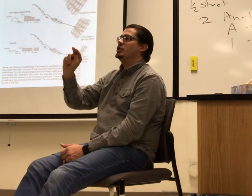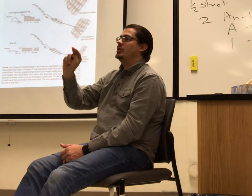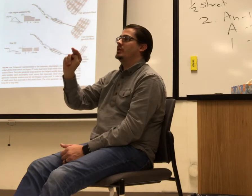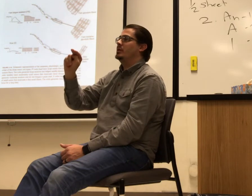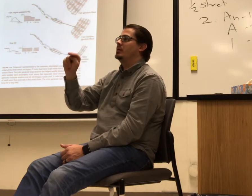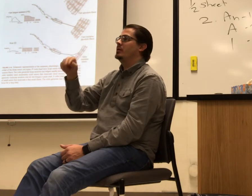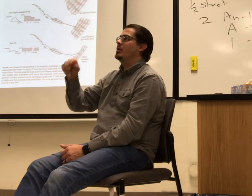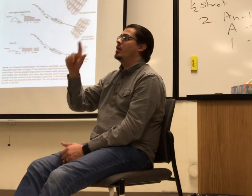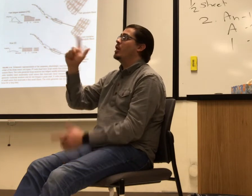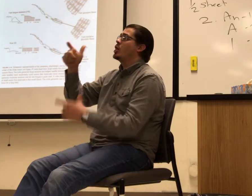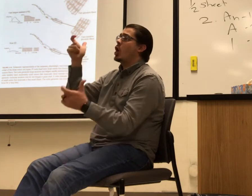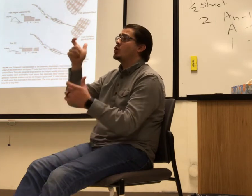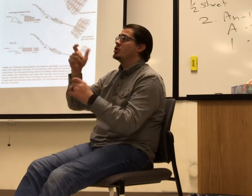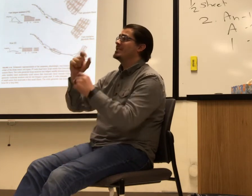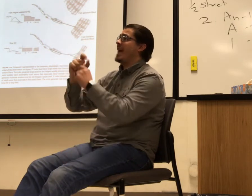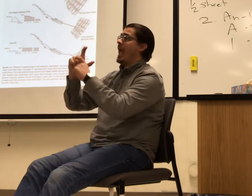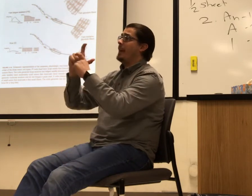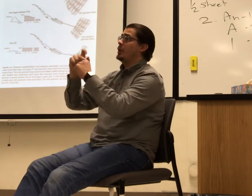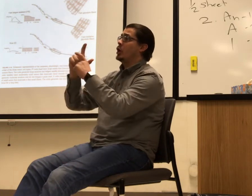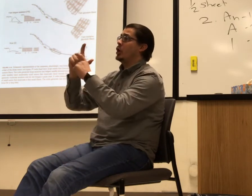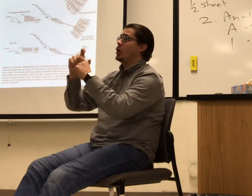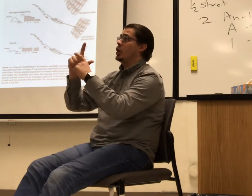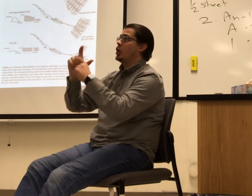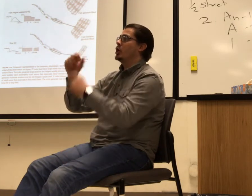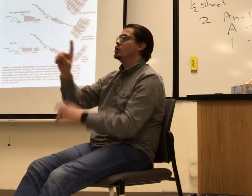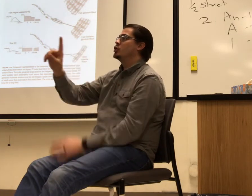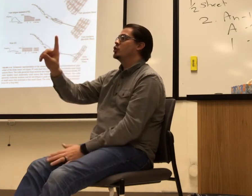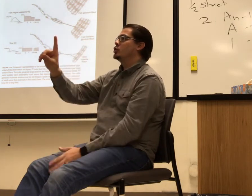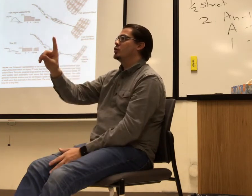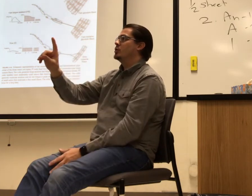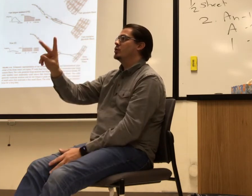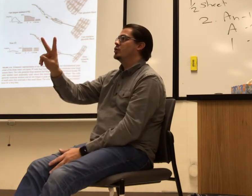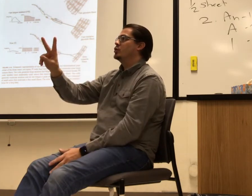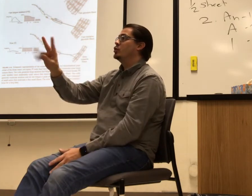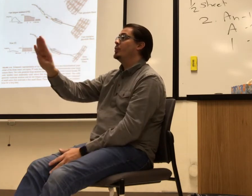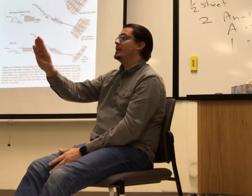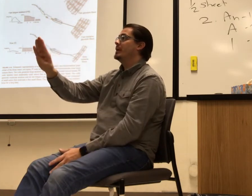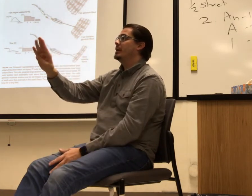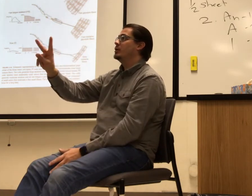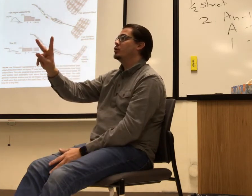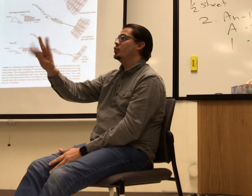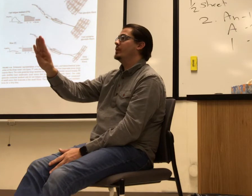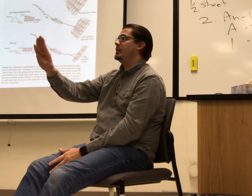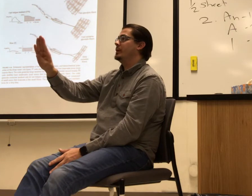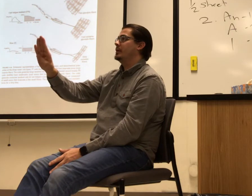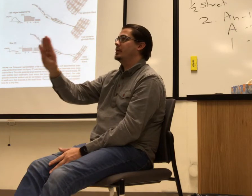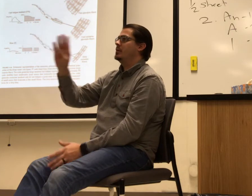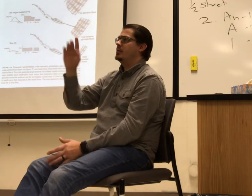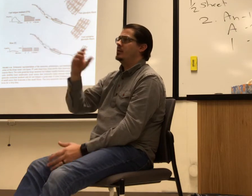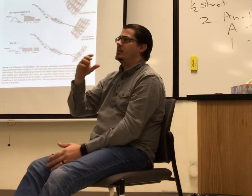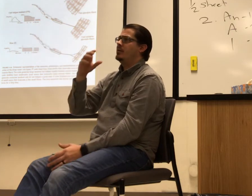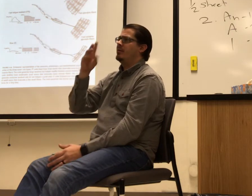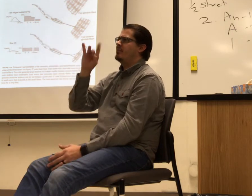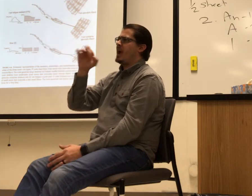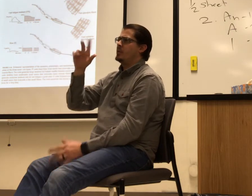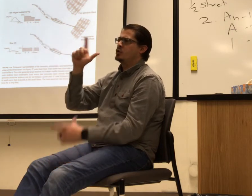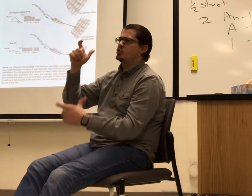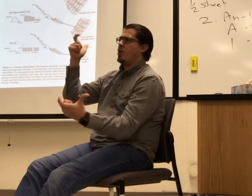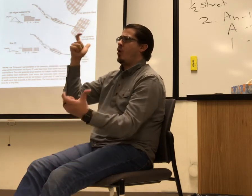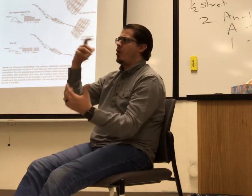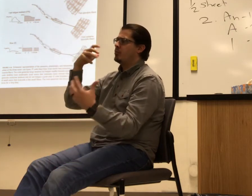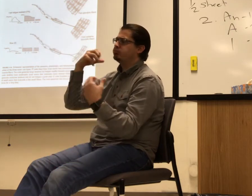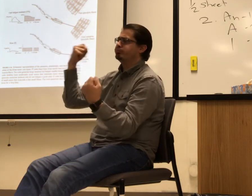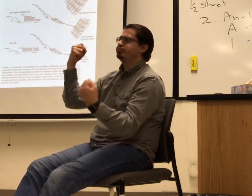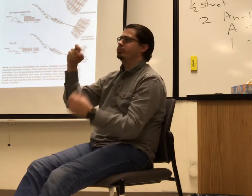diameter? 2B did. They were the strongest, so the fibers were the biggest. In terms of the neuron cell